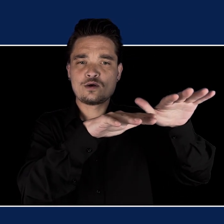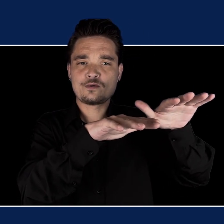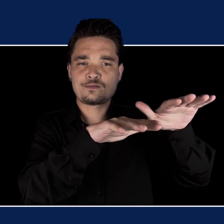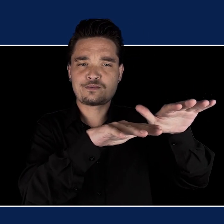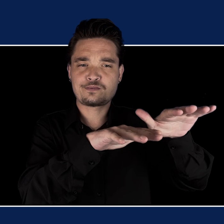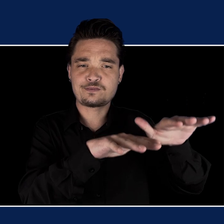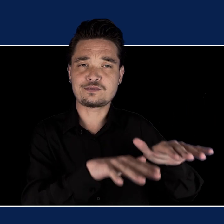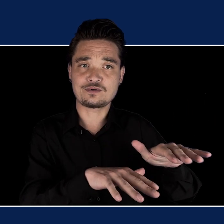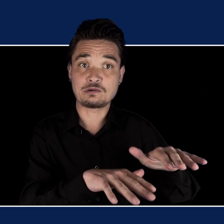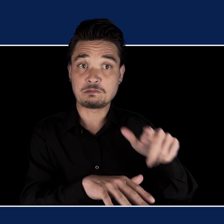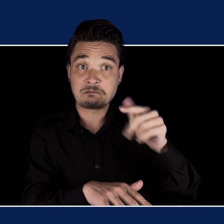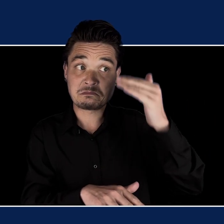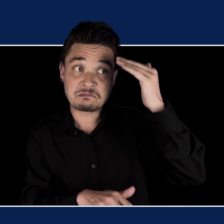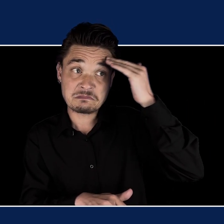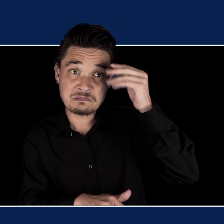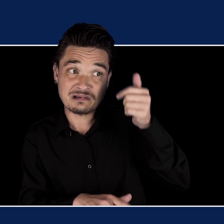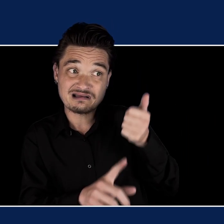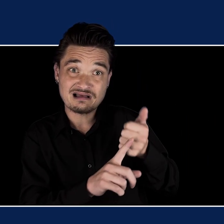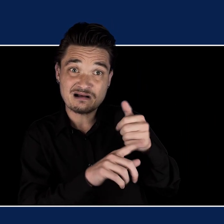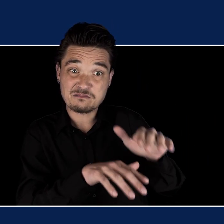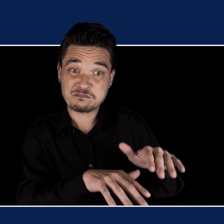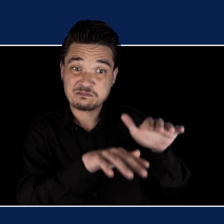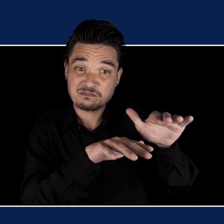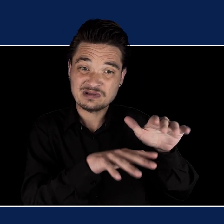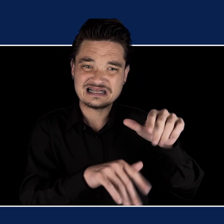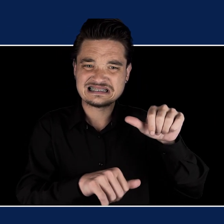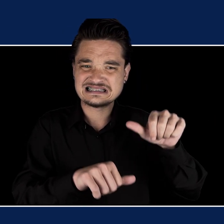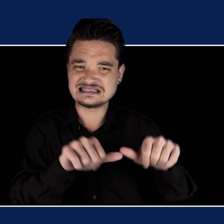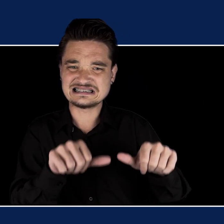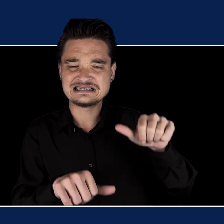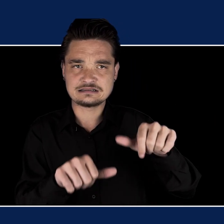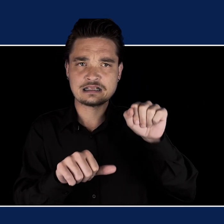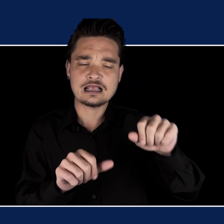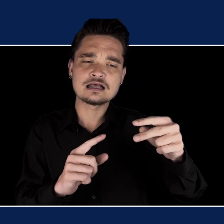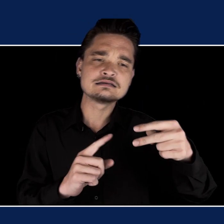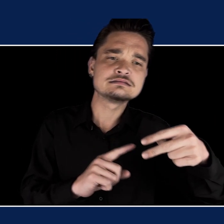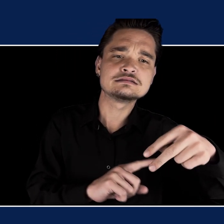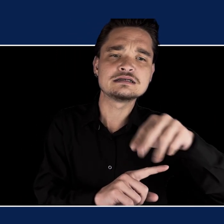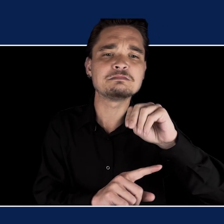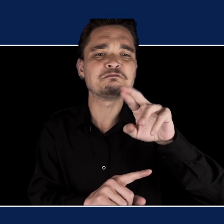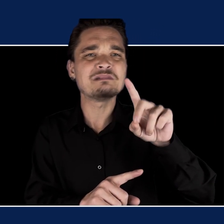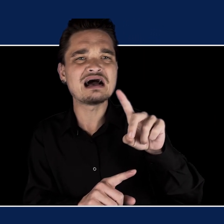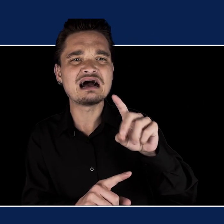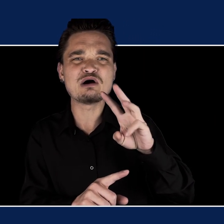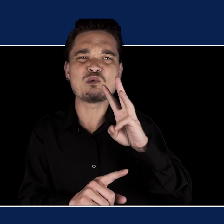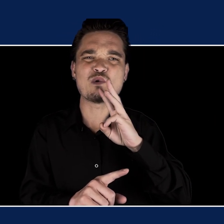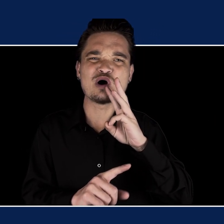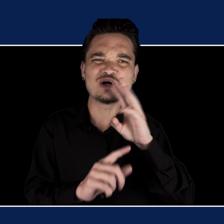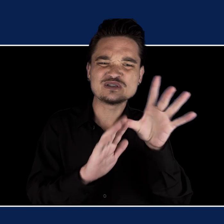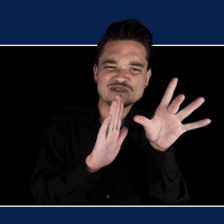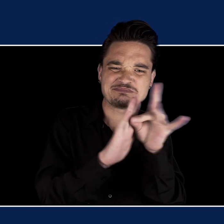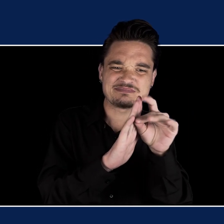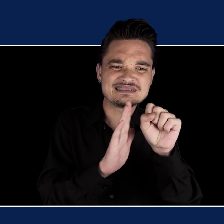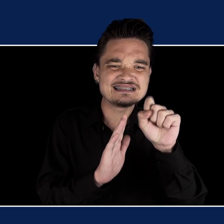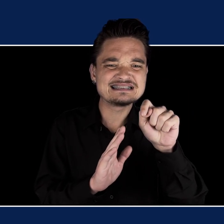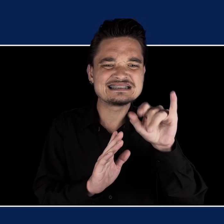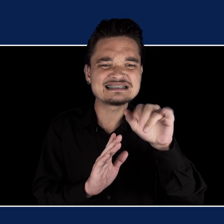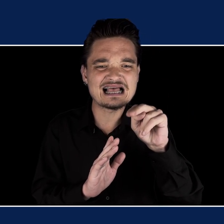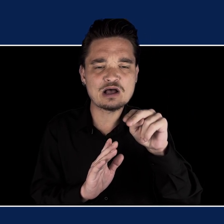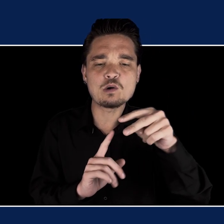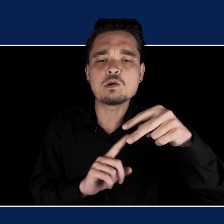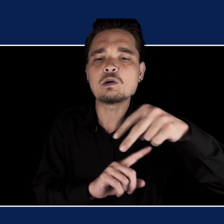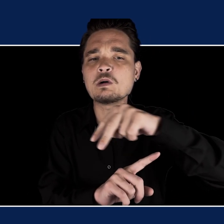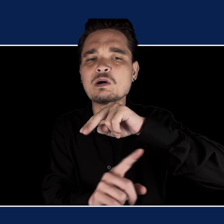it was flooded, you can look for water or mud stains on the well or spring. Or look around for mud